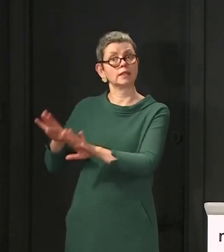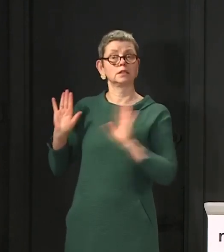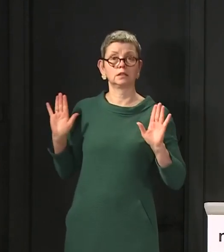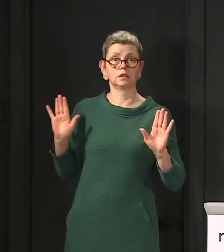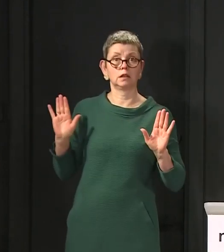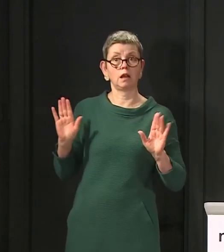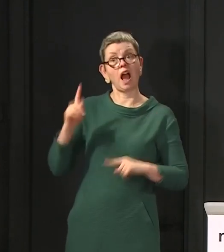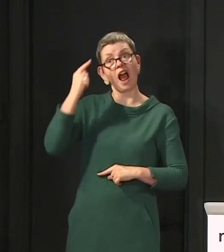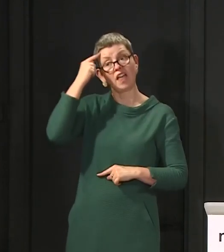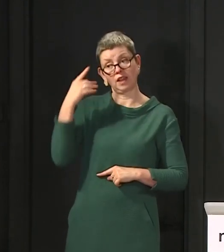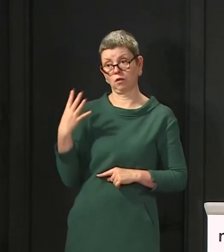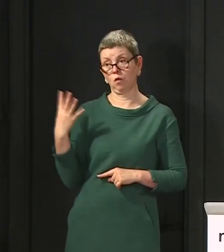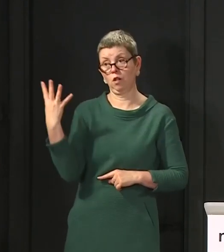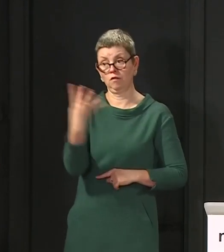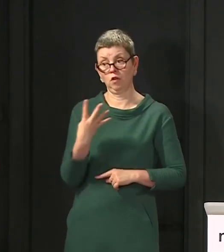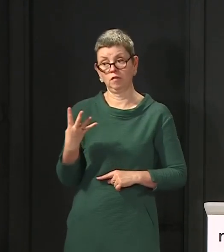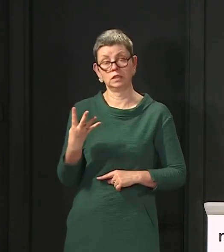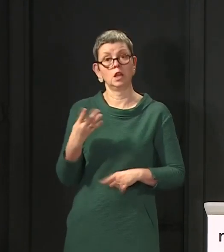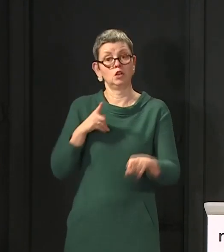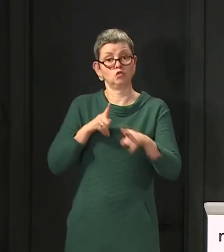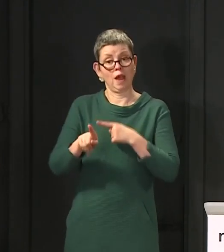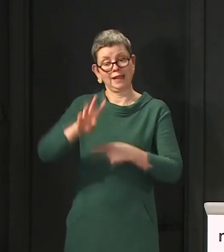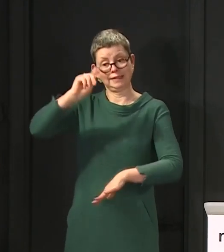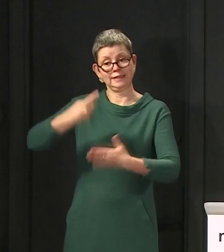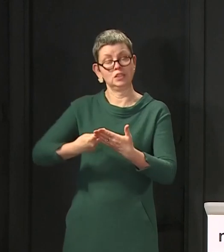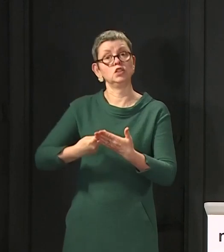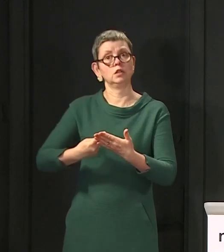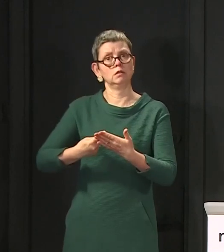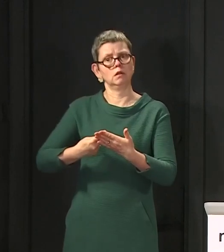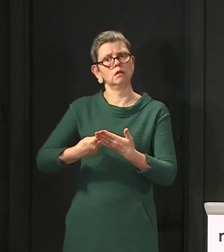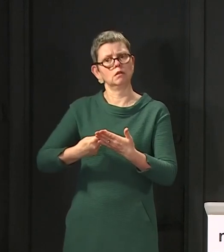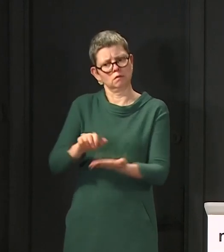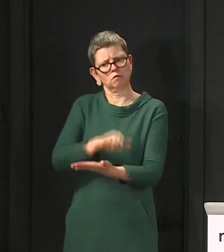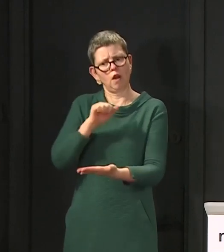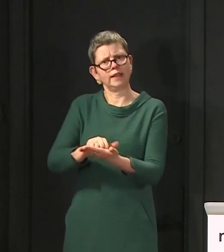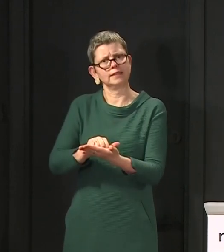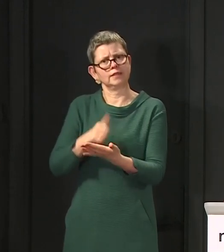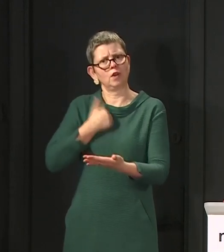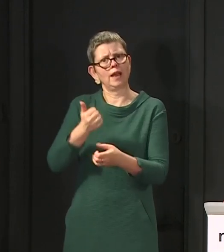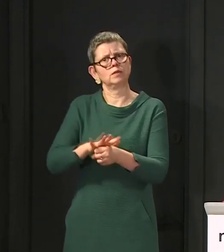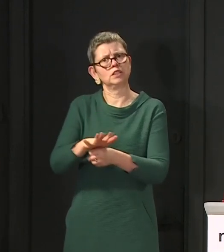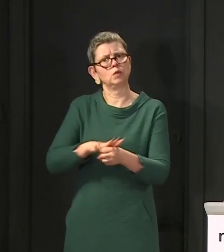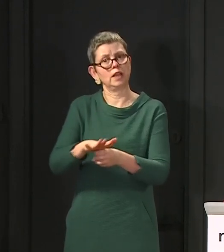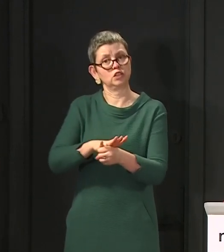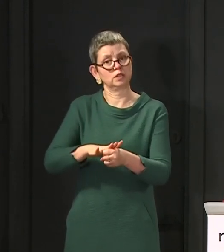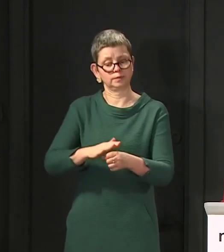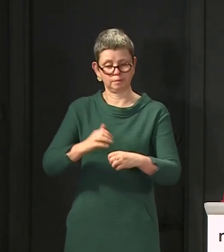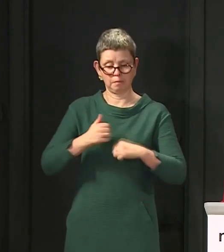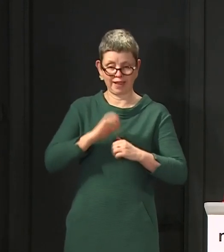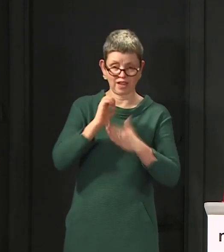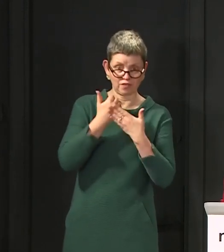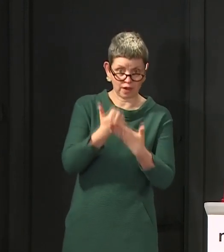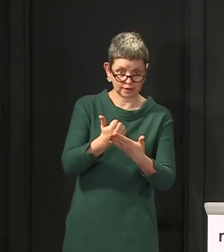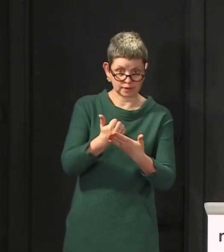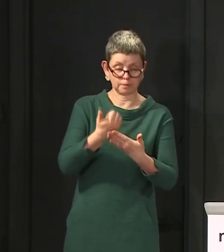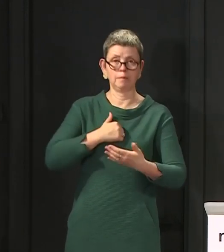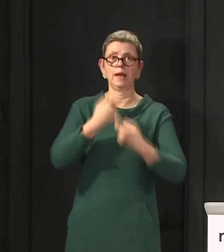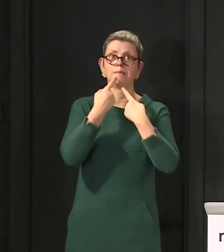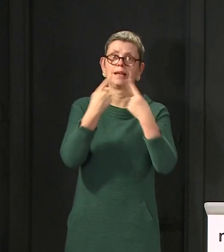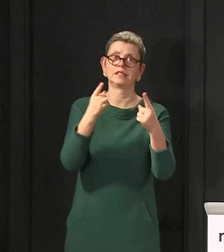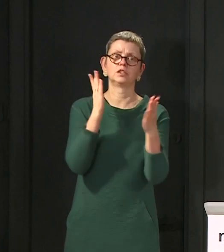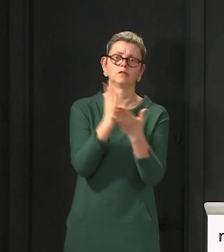us are seeking to take decisions that we think are right in the circumstances we face. So my advice and my conclusions and my messaging